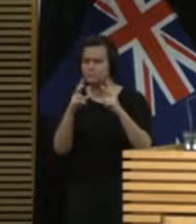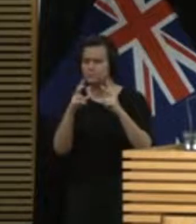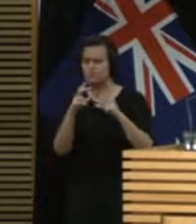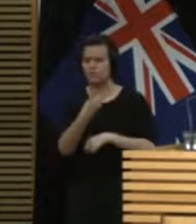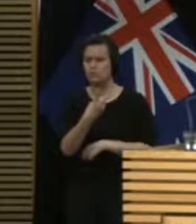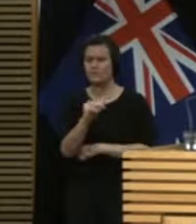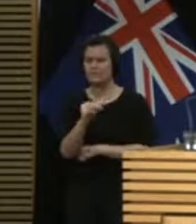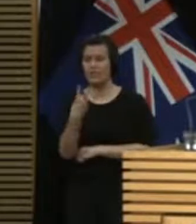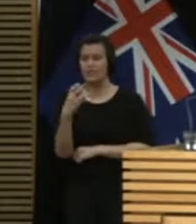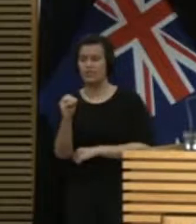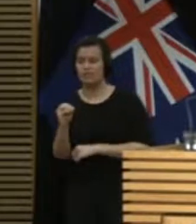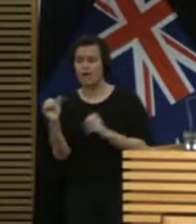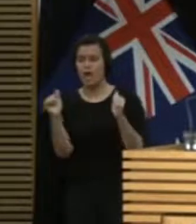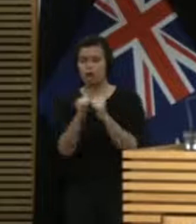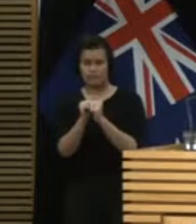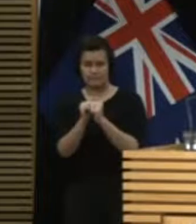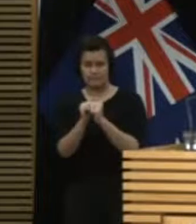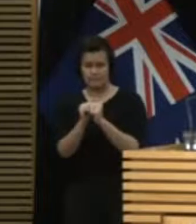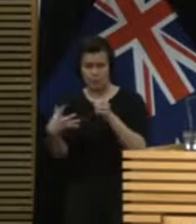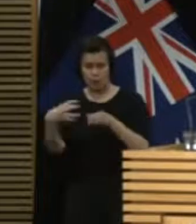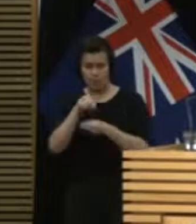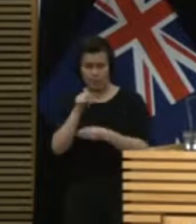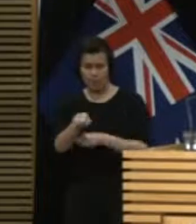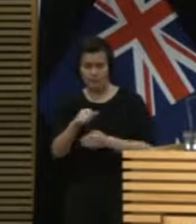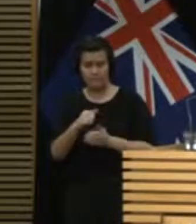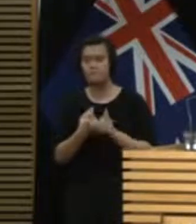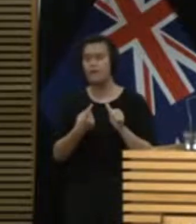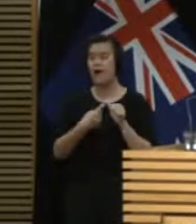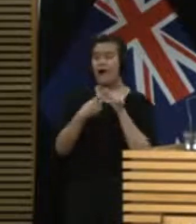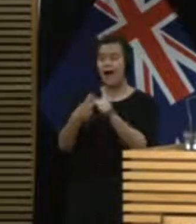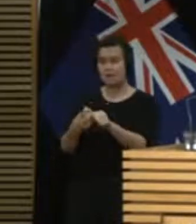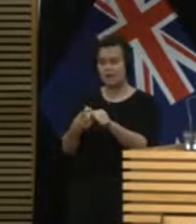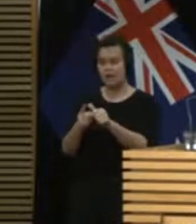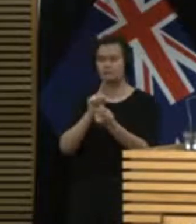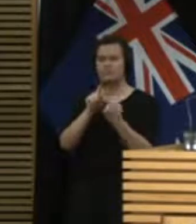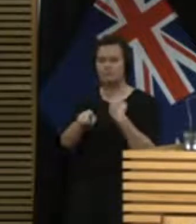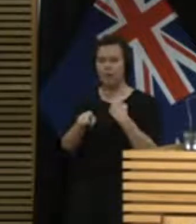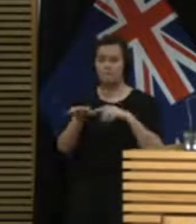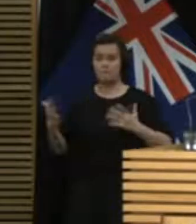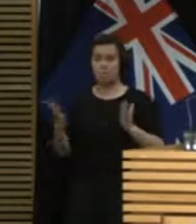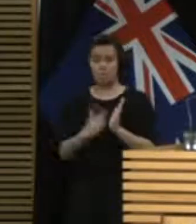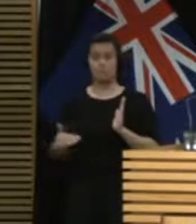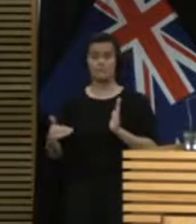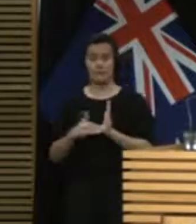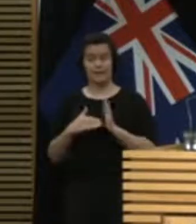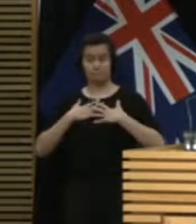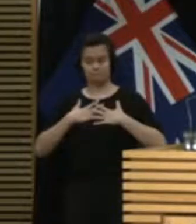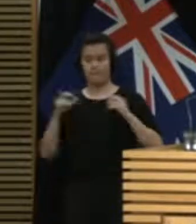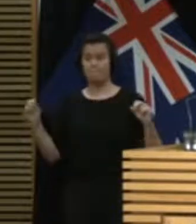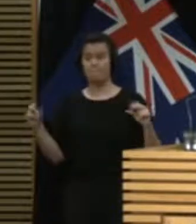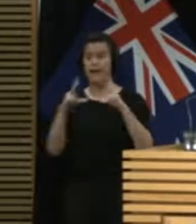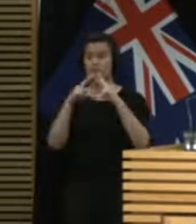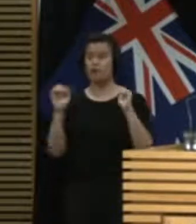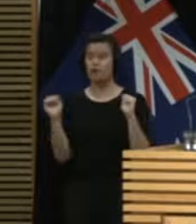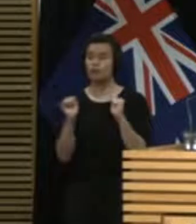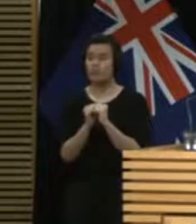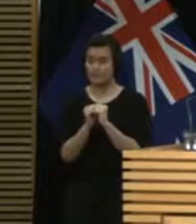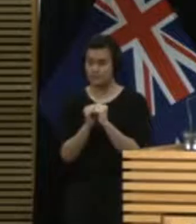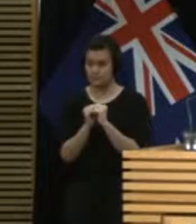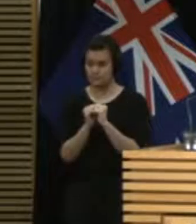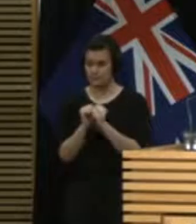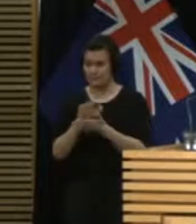disappointing to see? Well, look, I can only speak to New Zealand's view, which is, you know, we have an obligation under the Paris Agreement to do everything we